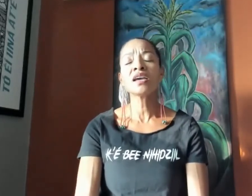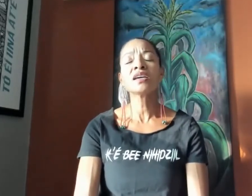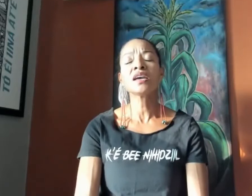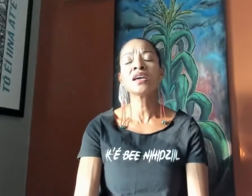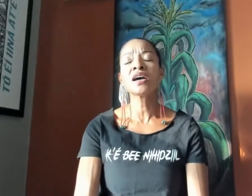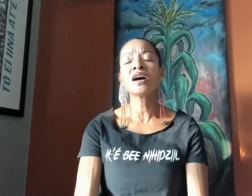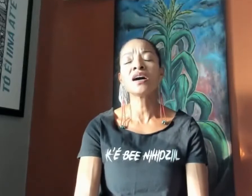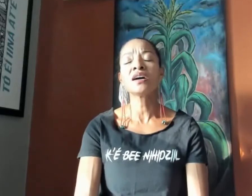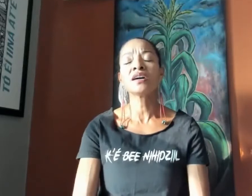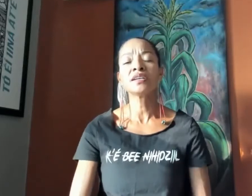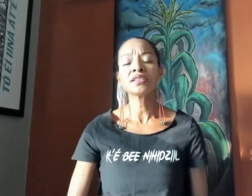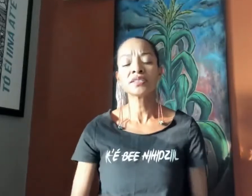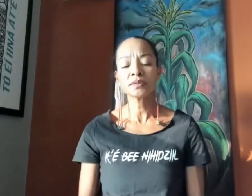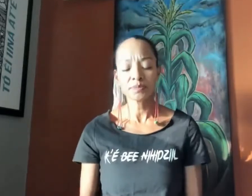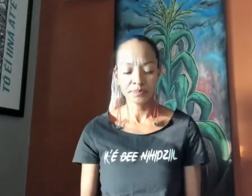e, heya.